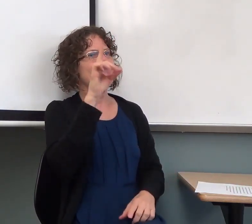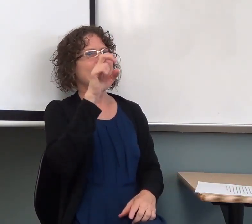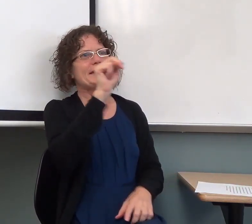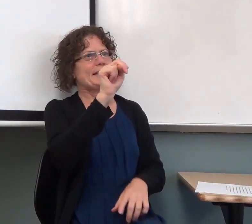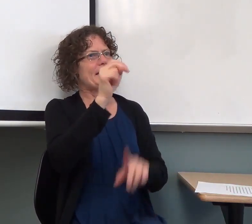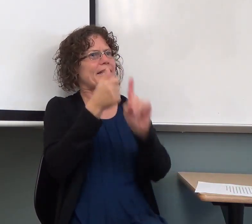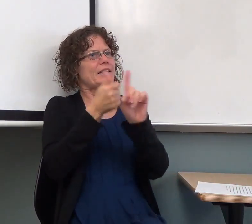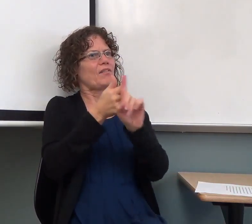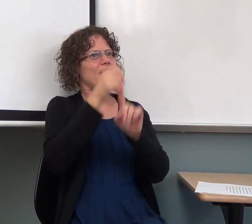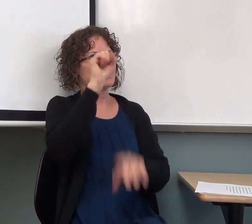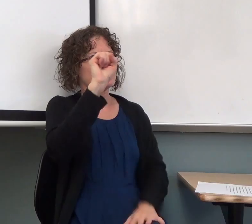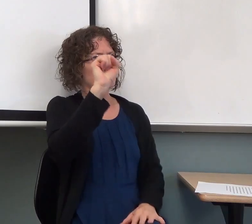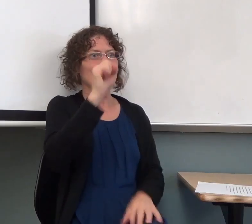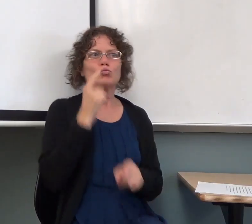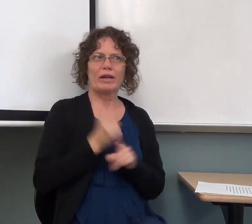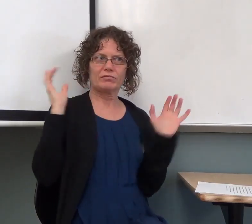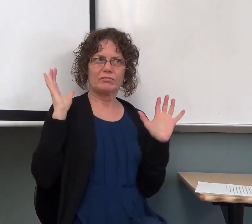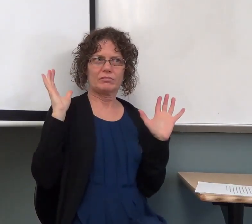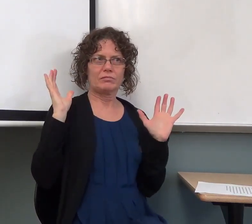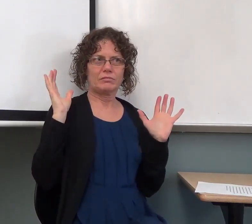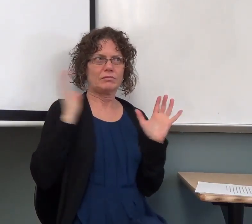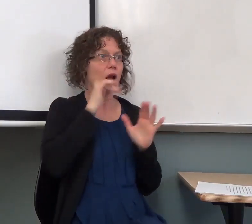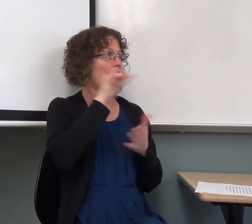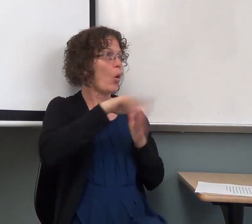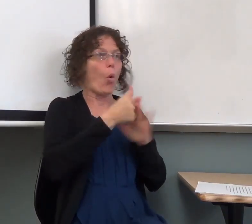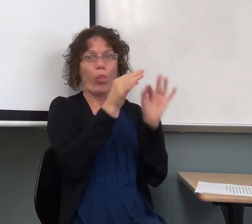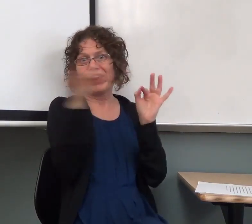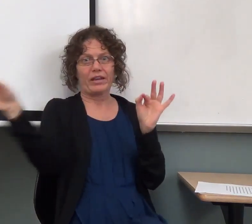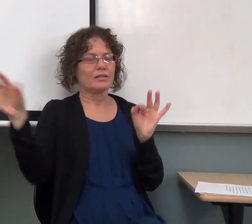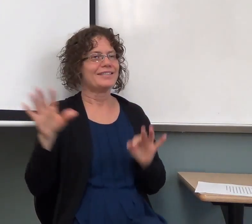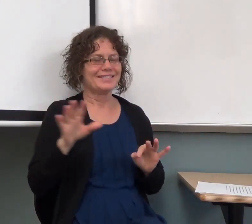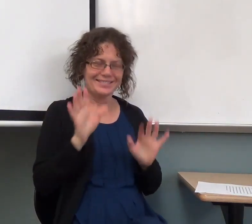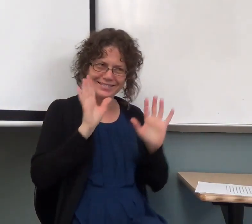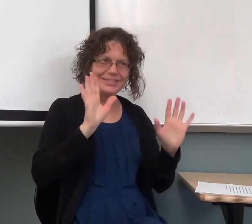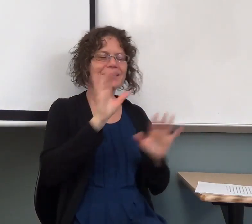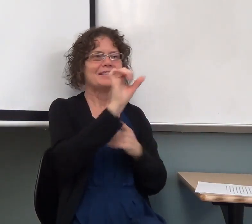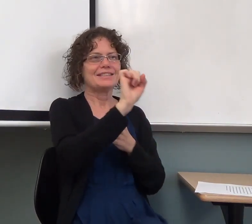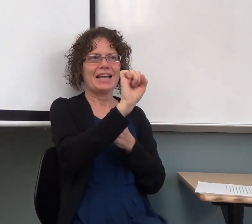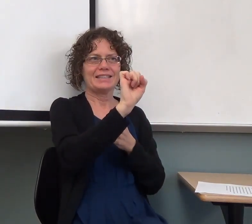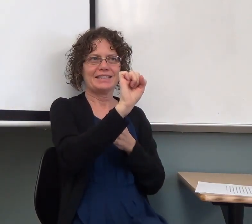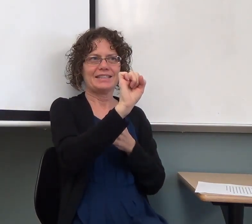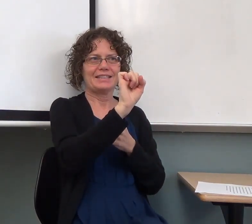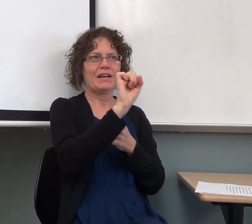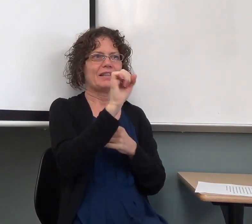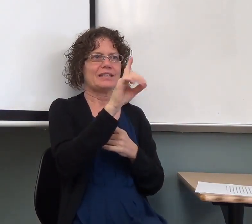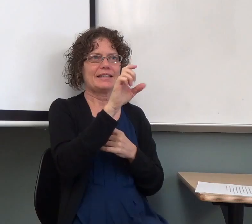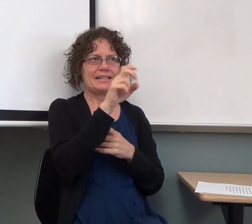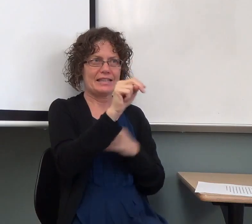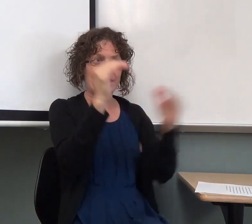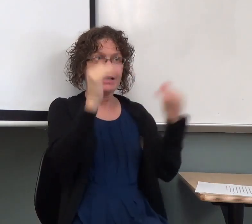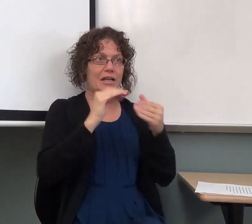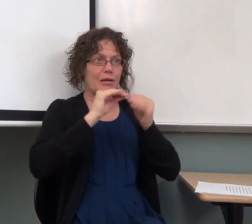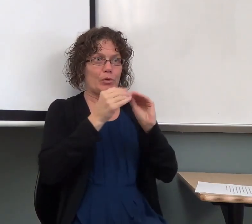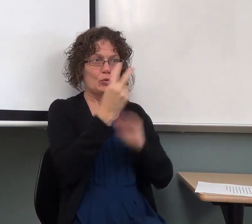Dean, Just Dean, that's it. not the whole thing. Not the whole thing. Subject, Dean. Oh. Number two, while just a